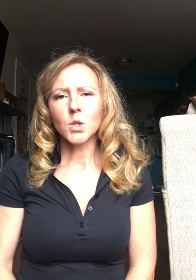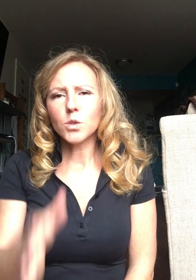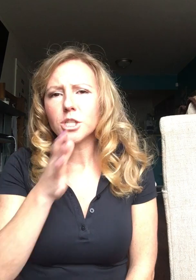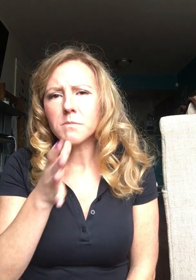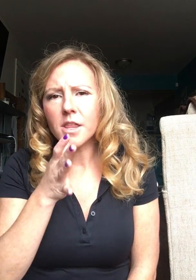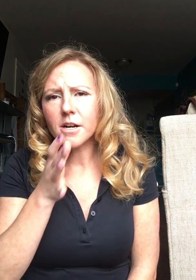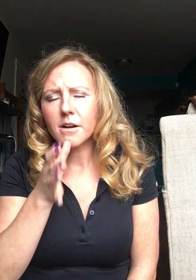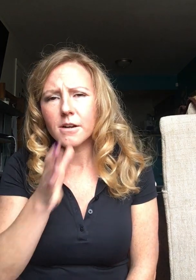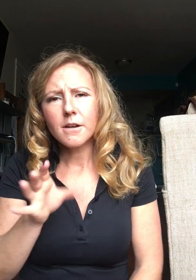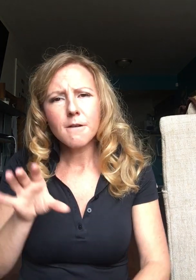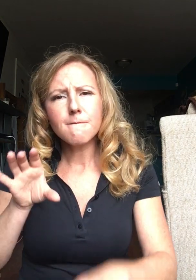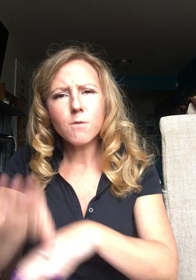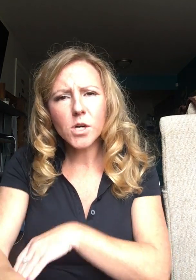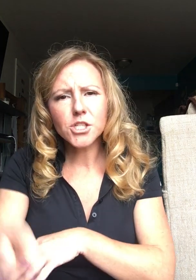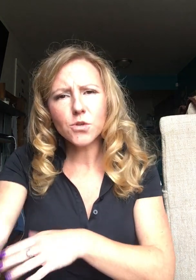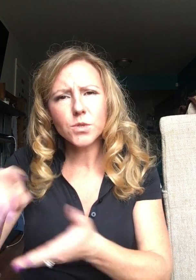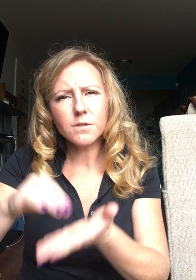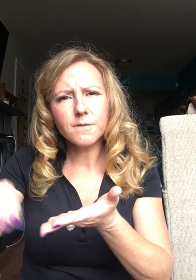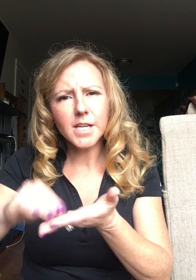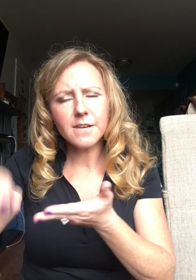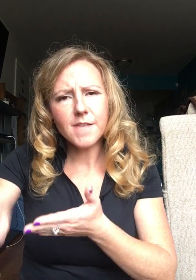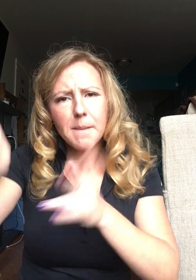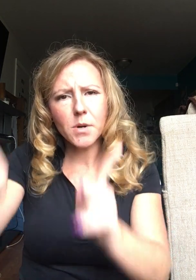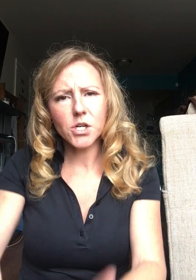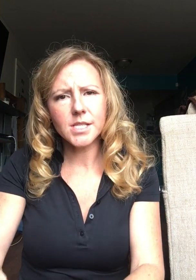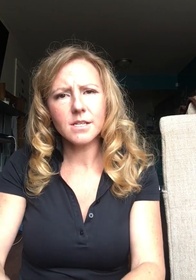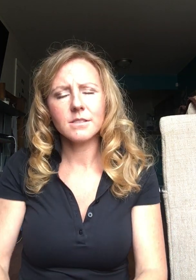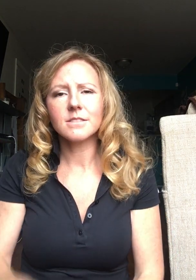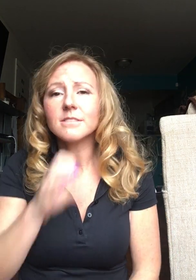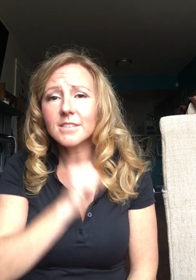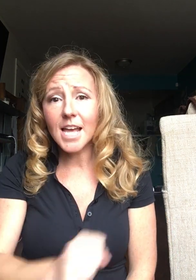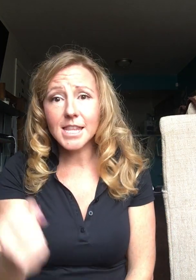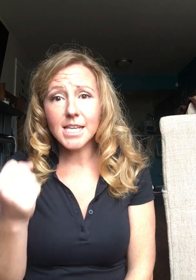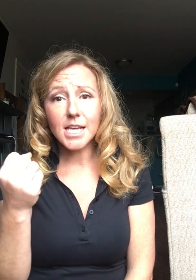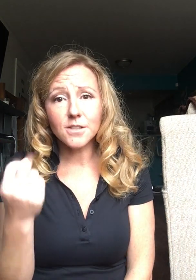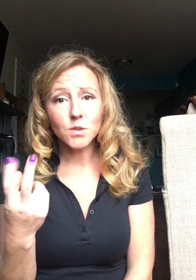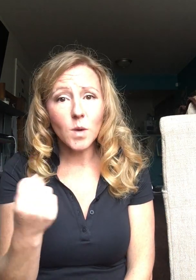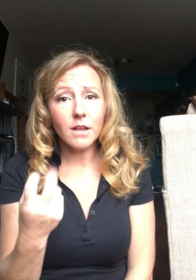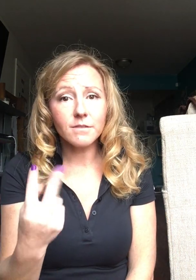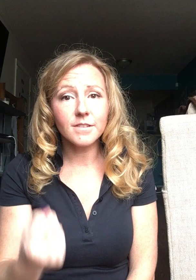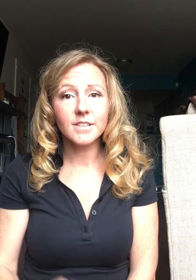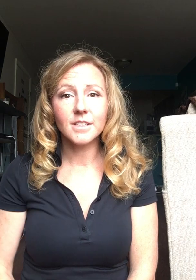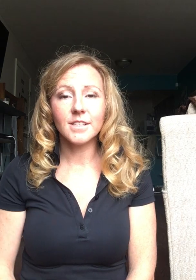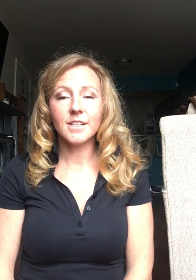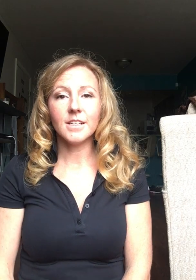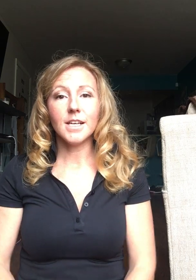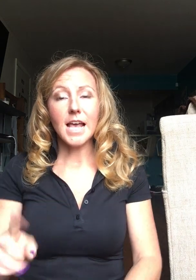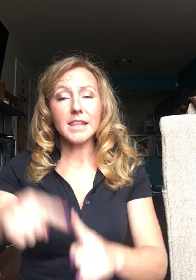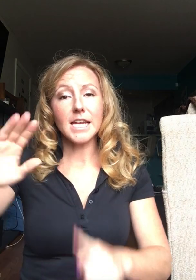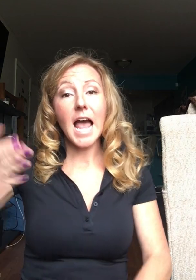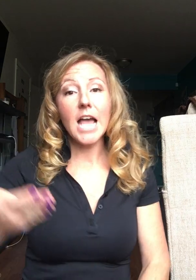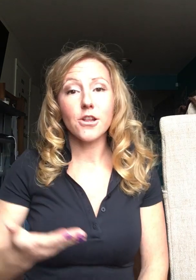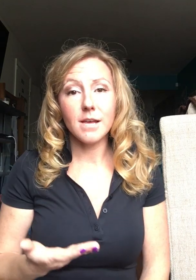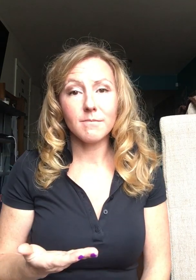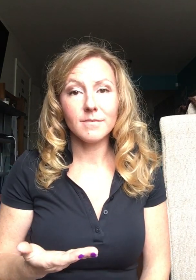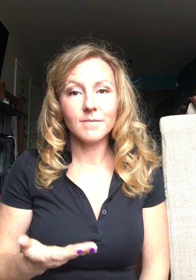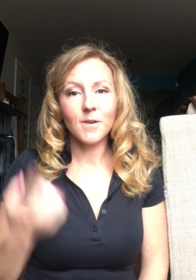Would your mother force you to forgive that person at the age of 12 and then hire them for